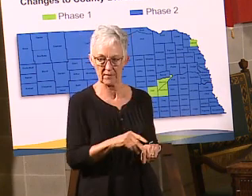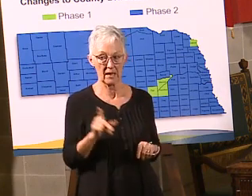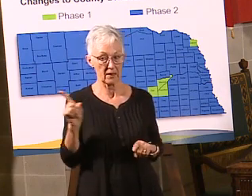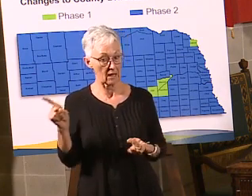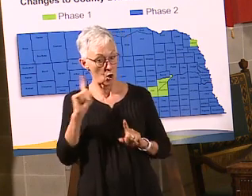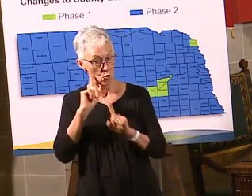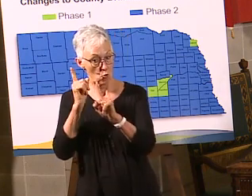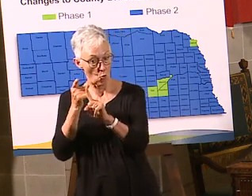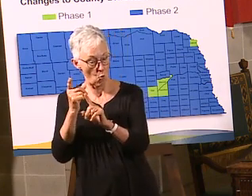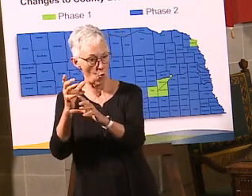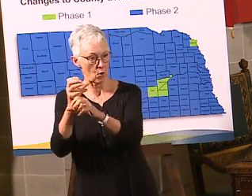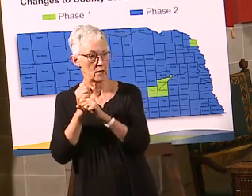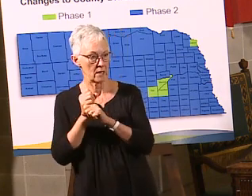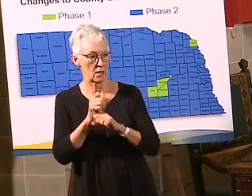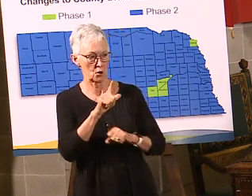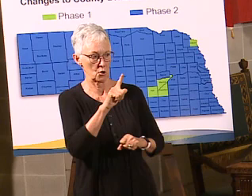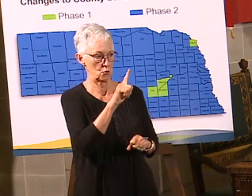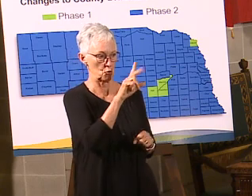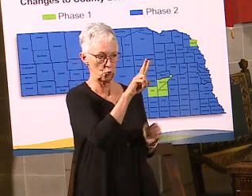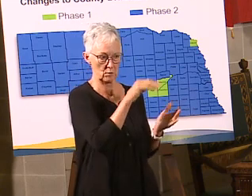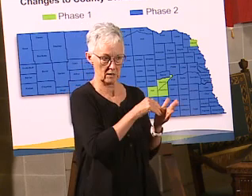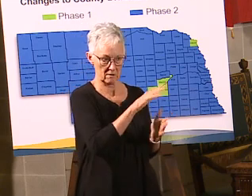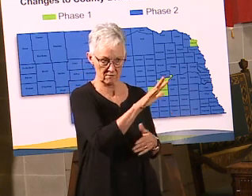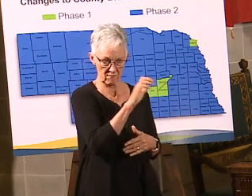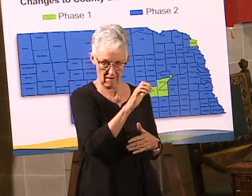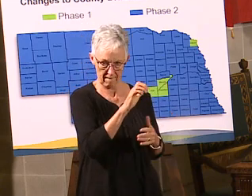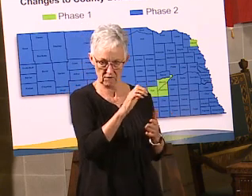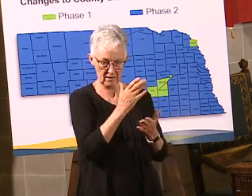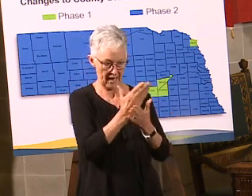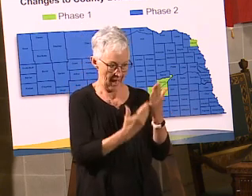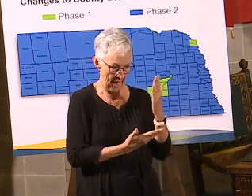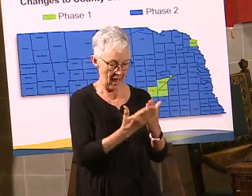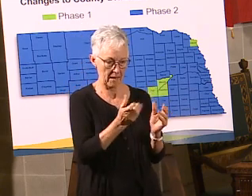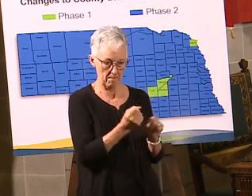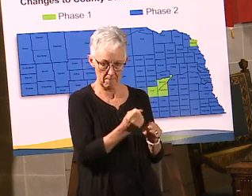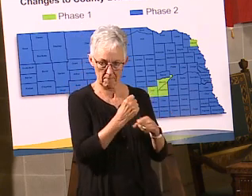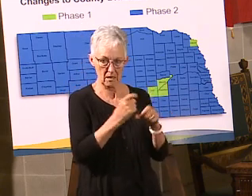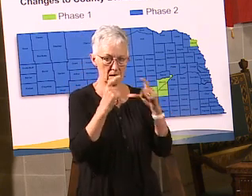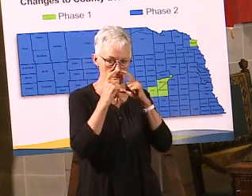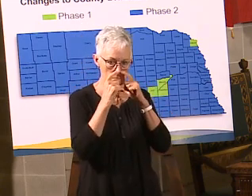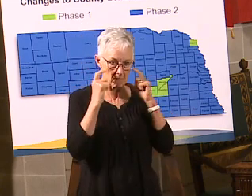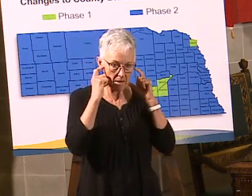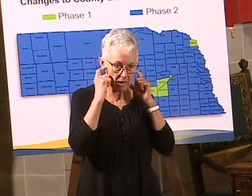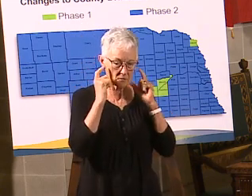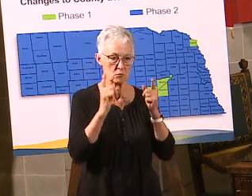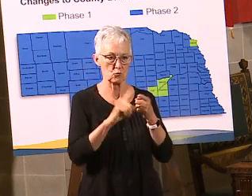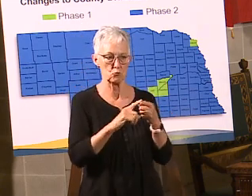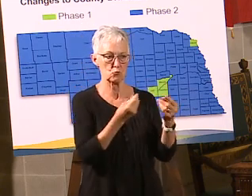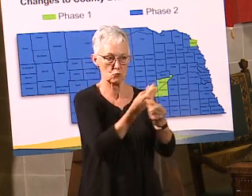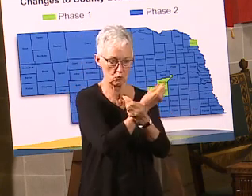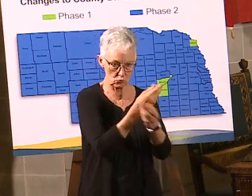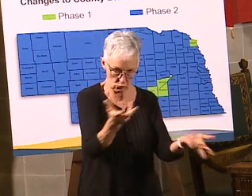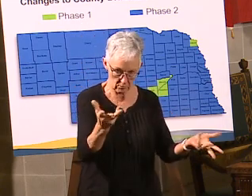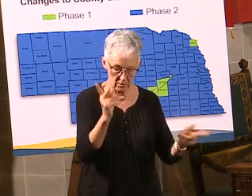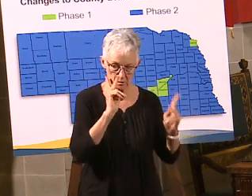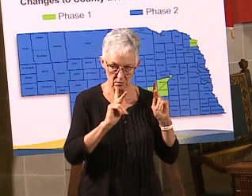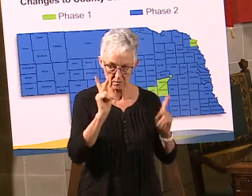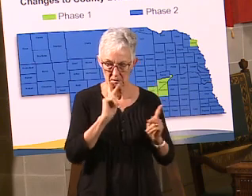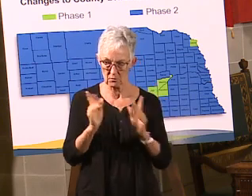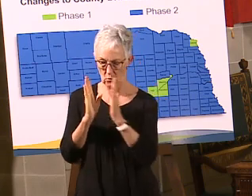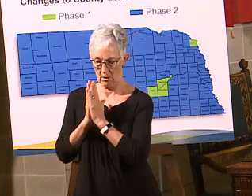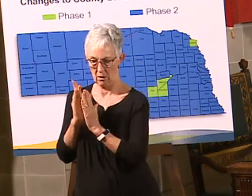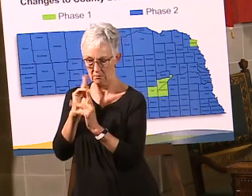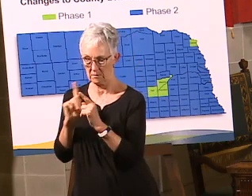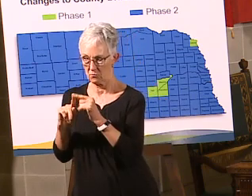2,500 hand-sewn or cloth-covered masks to be able to distribute. So they asked for people to sign up to be able to